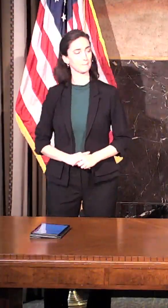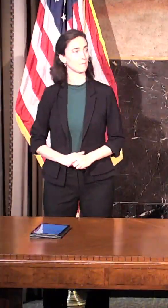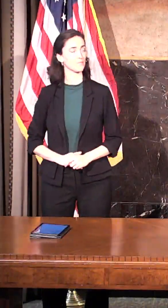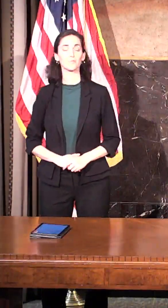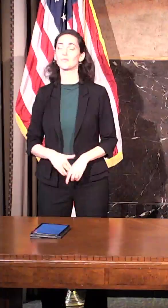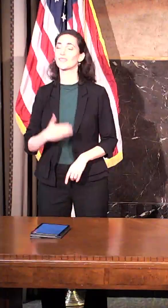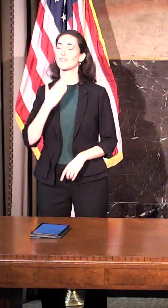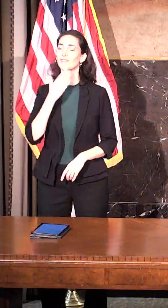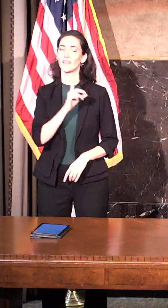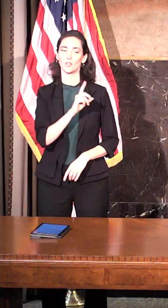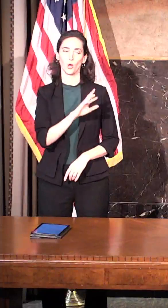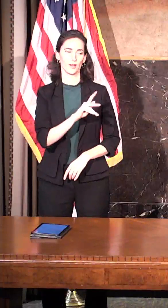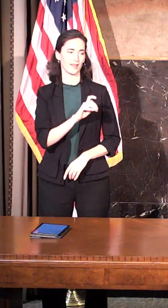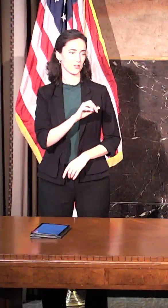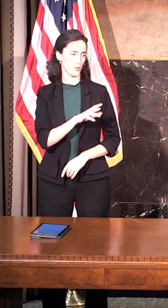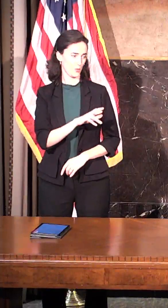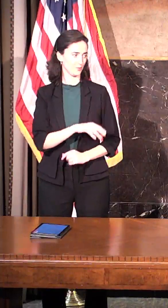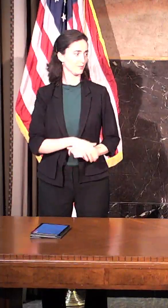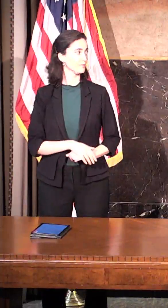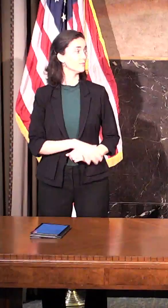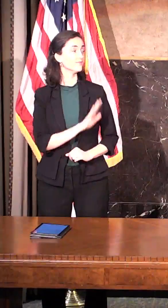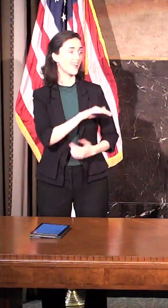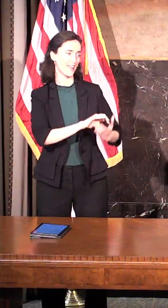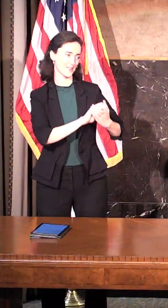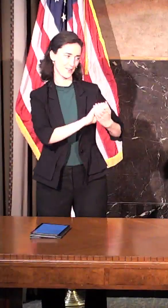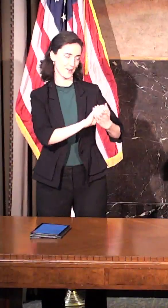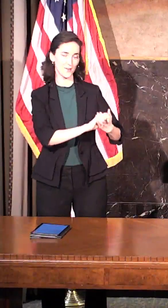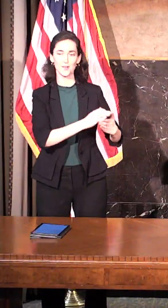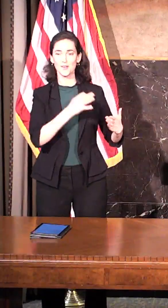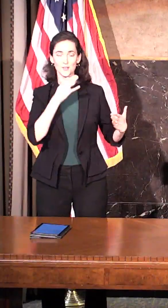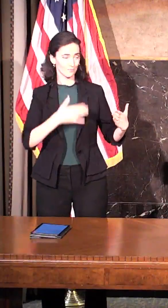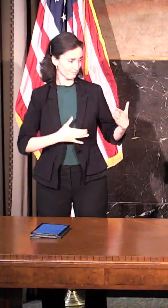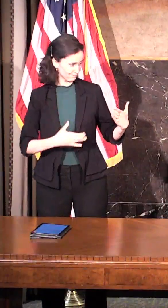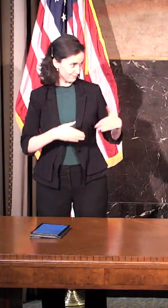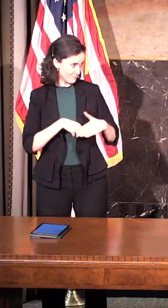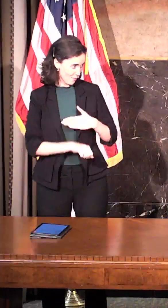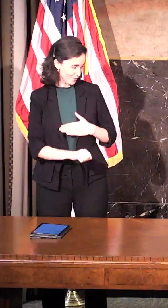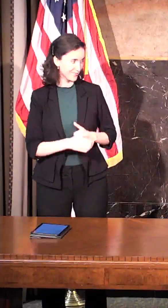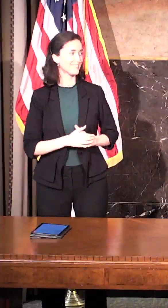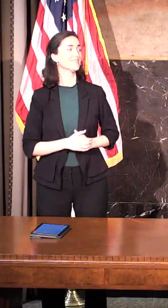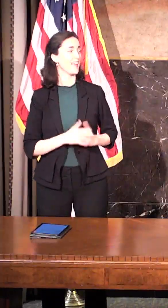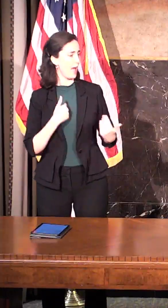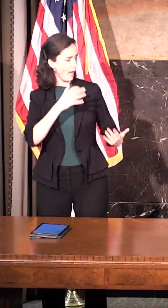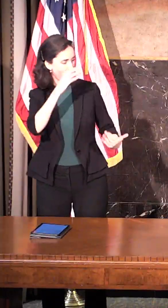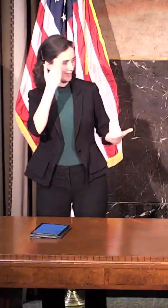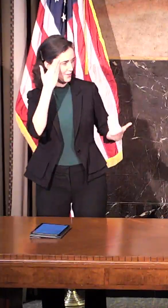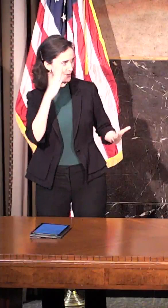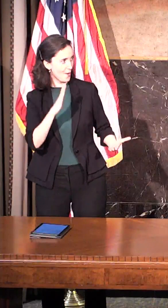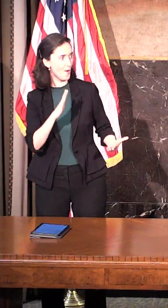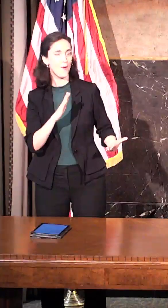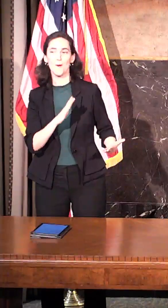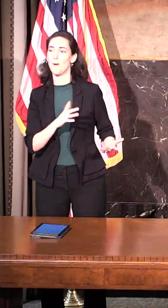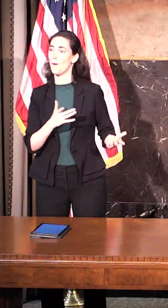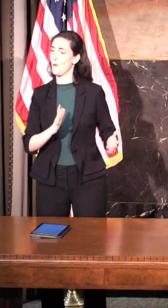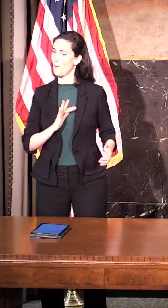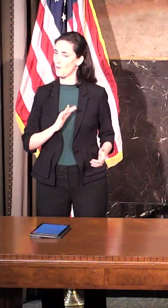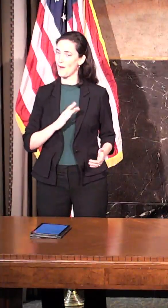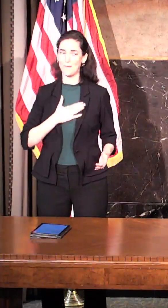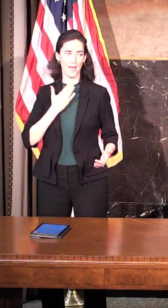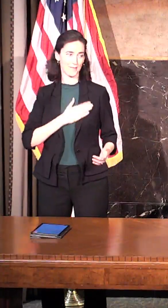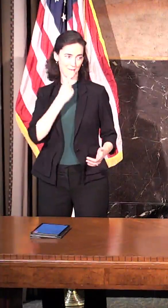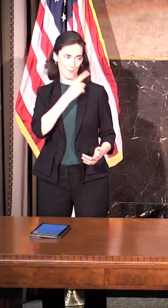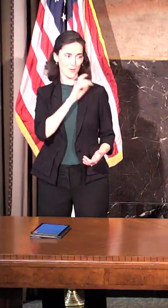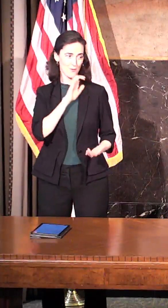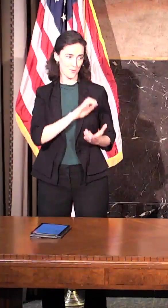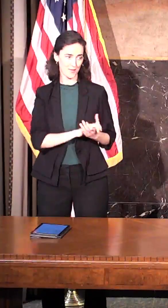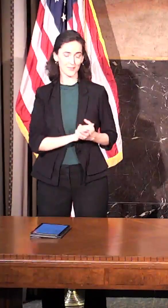Thank you, Dr. Cantor, and congratulations on the upcoming birth. I didn't realize that was going on, but I'm happy for you and